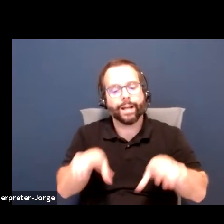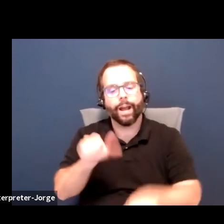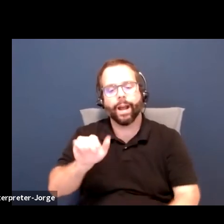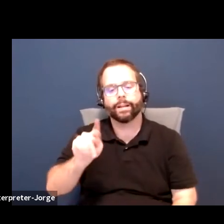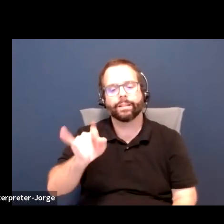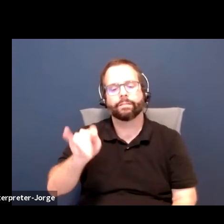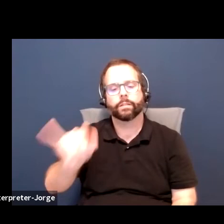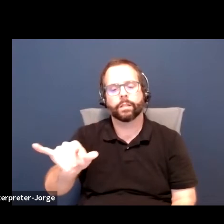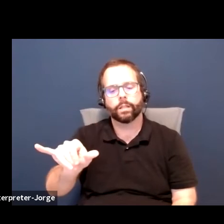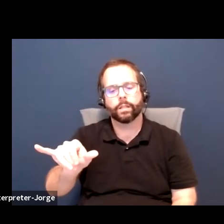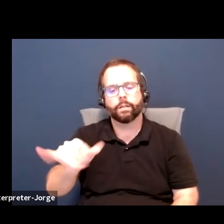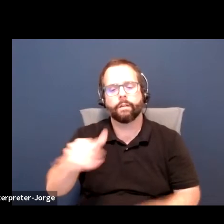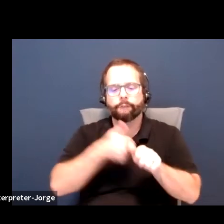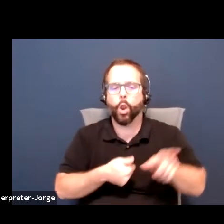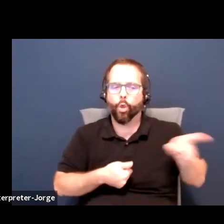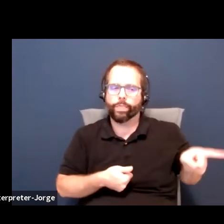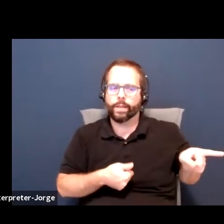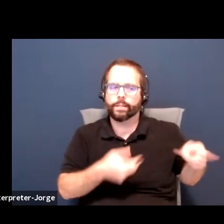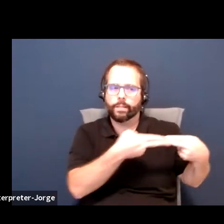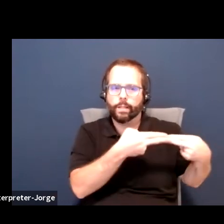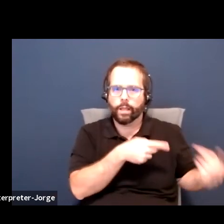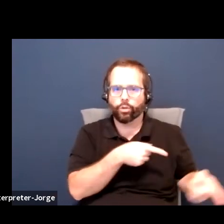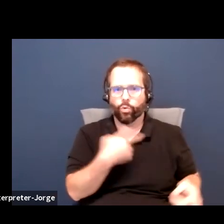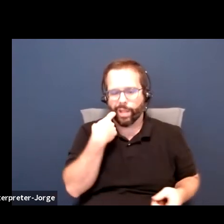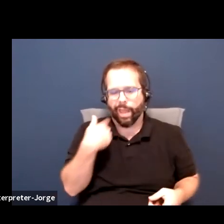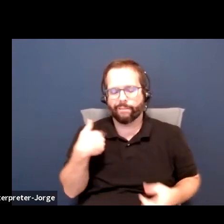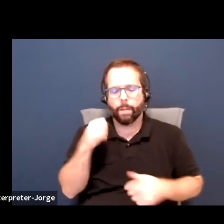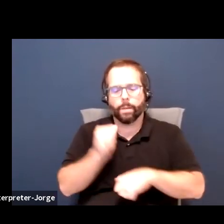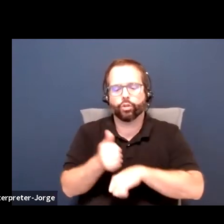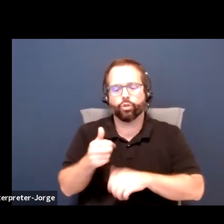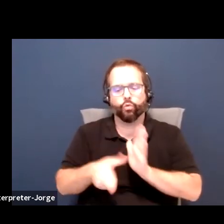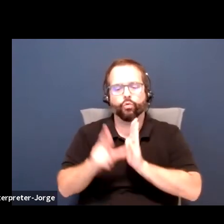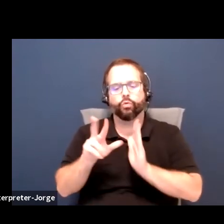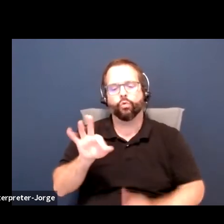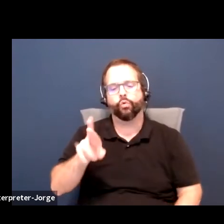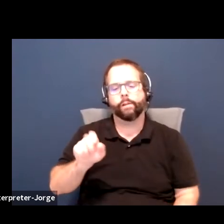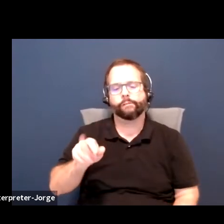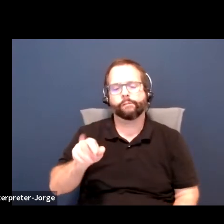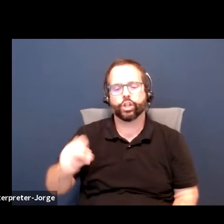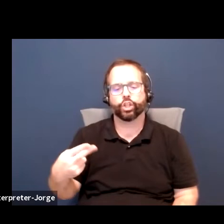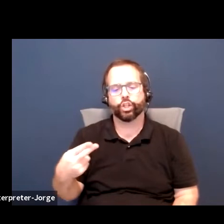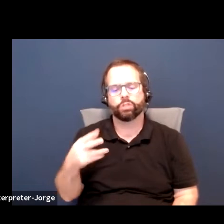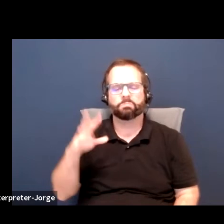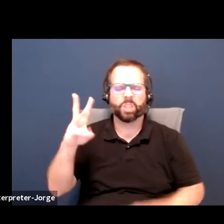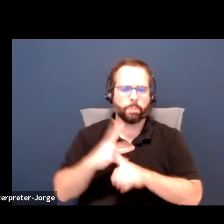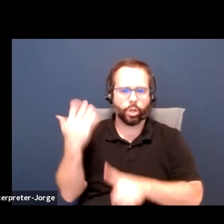we just did a strategic plan refresh like 6 months ago or so, and we have a whole new area that we're focused